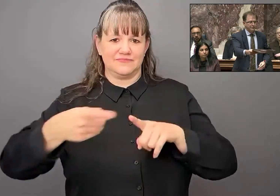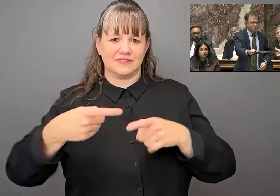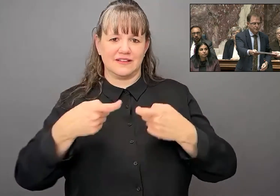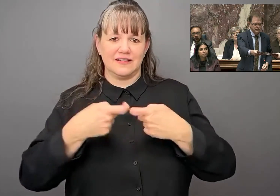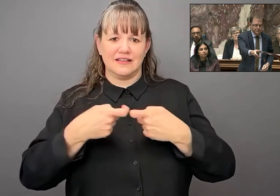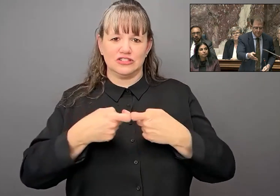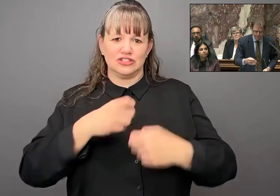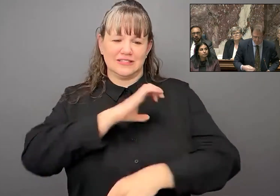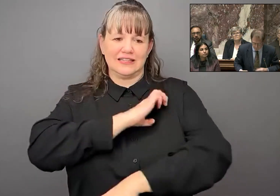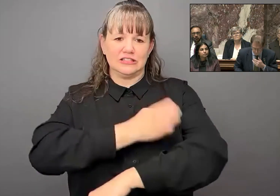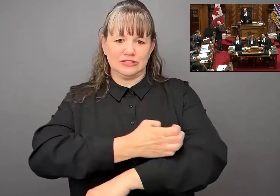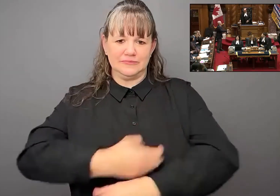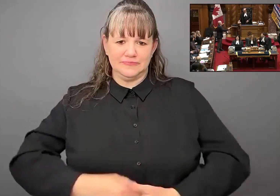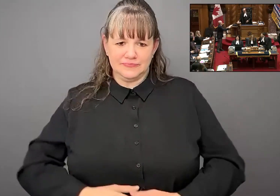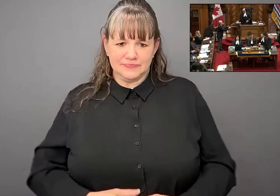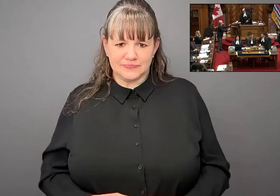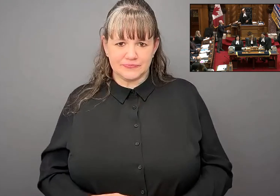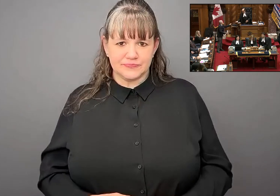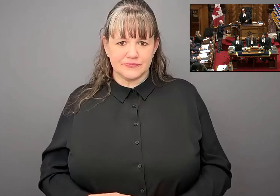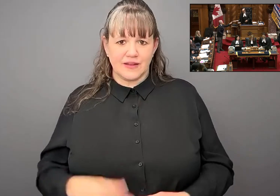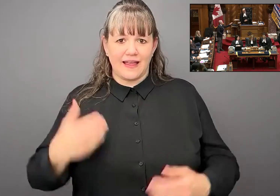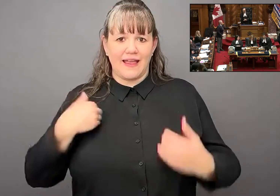Governor.